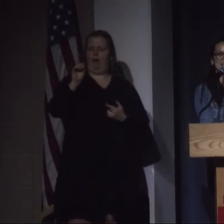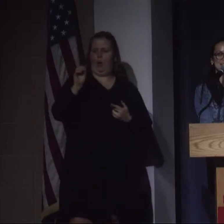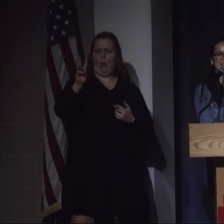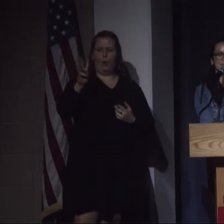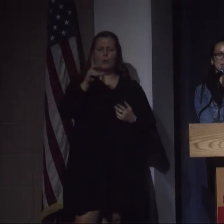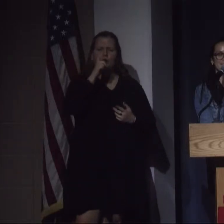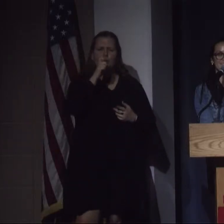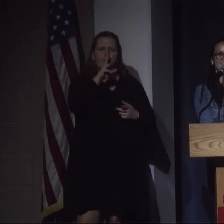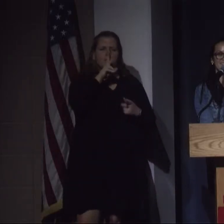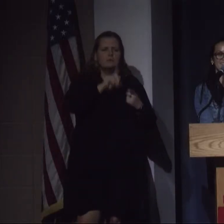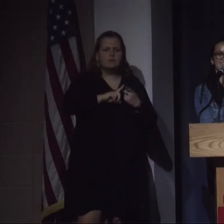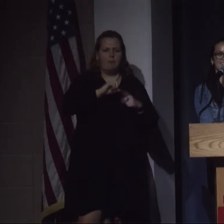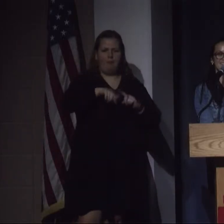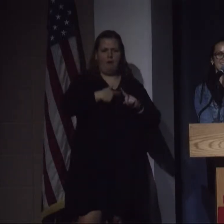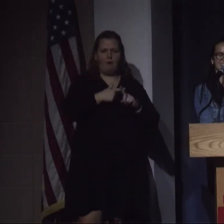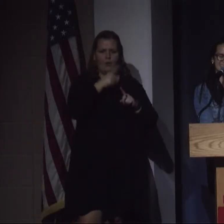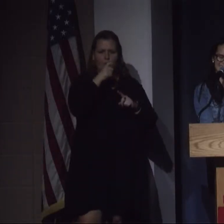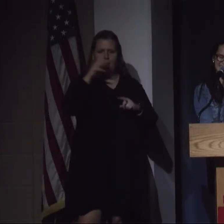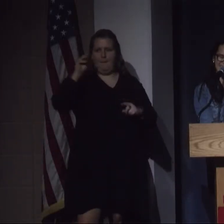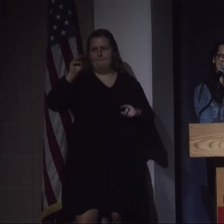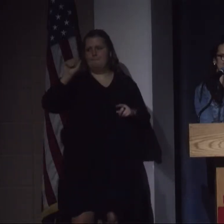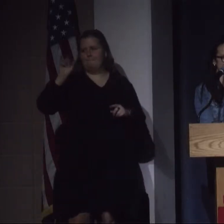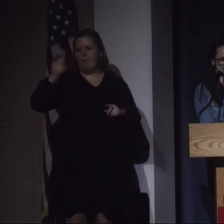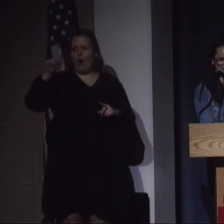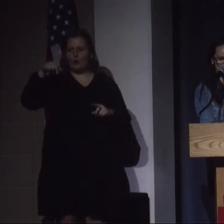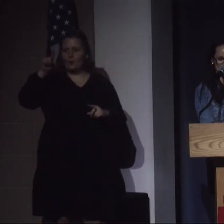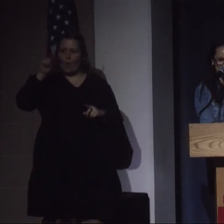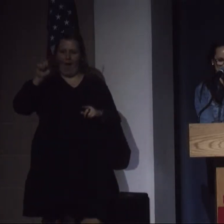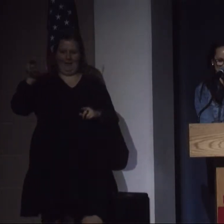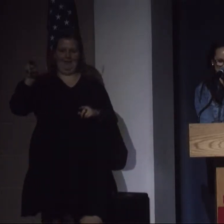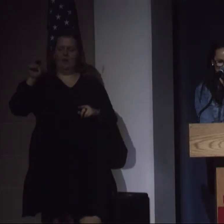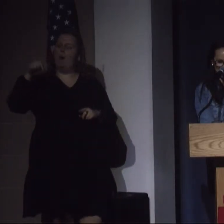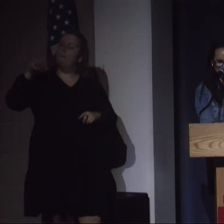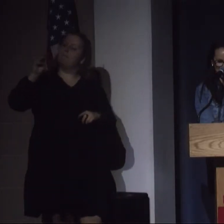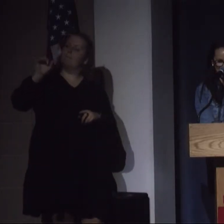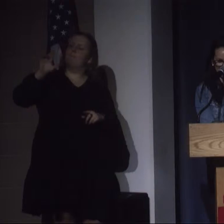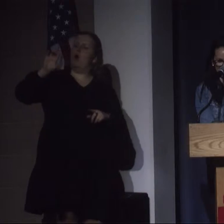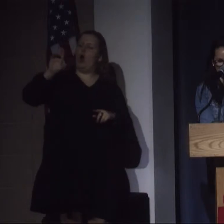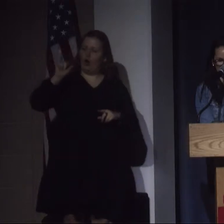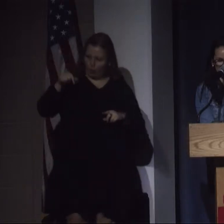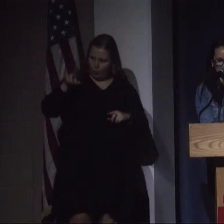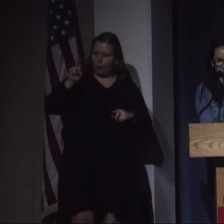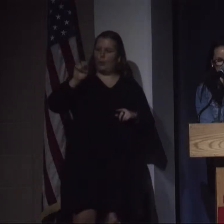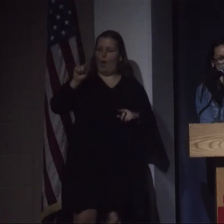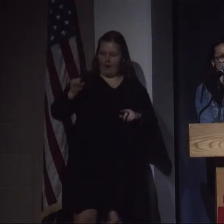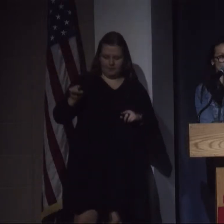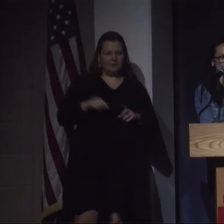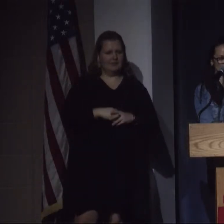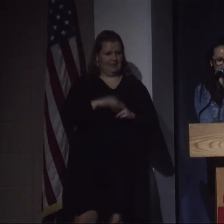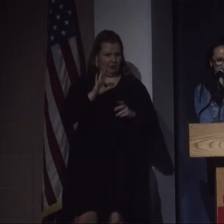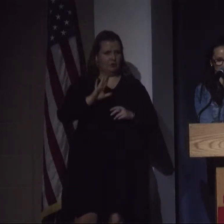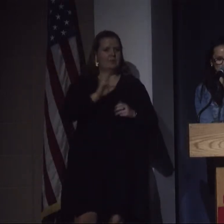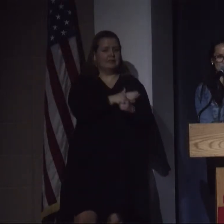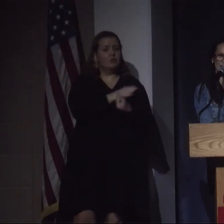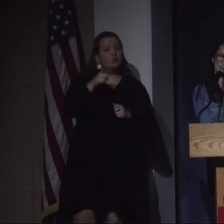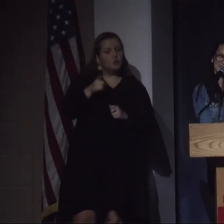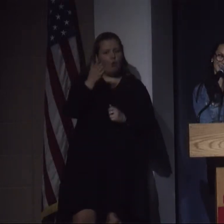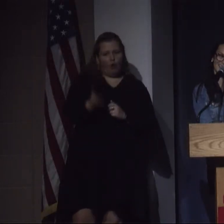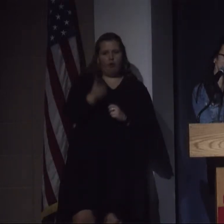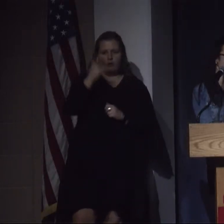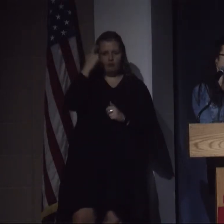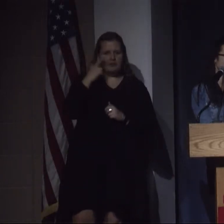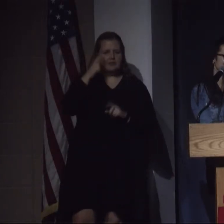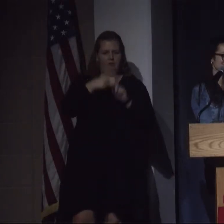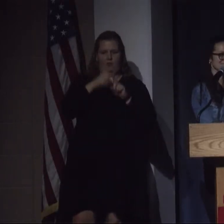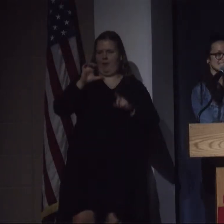Who am I talking about? Yes, it's Marquez next. He's going to be singing You Are the Reason from Colum